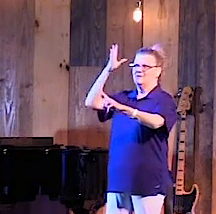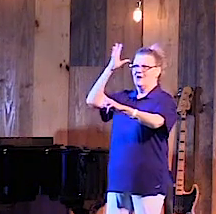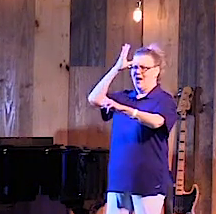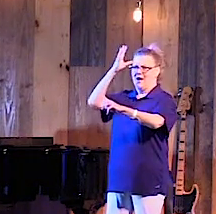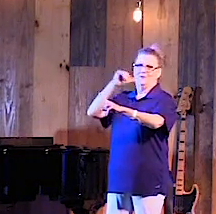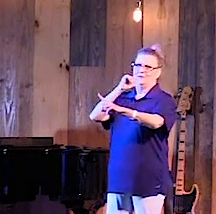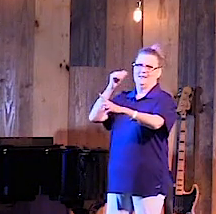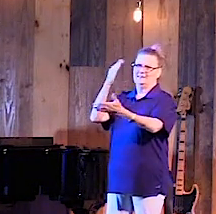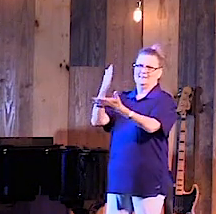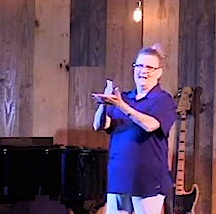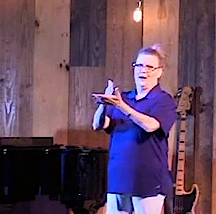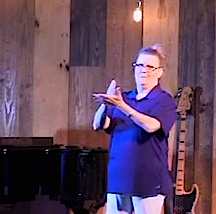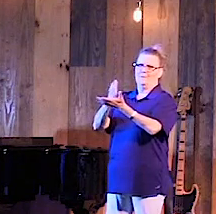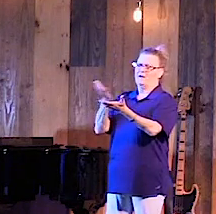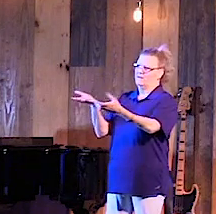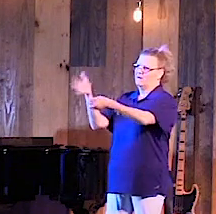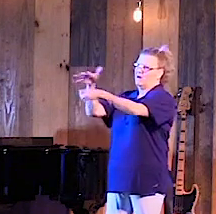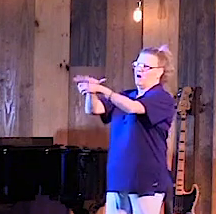with honor.